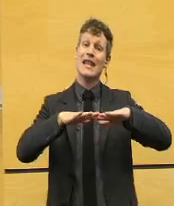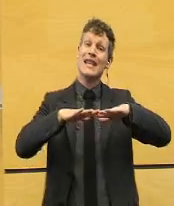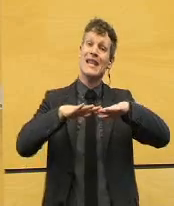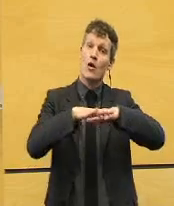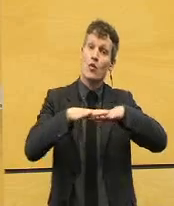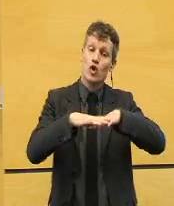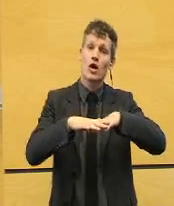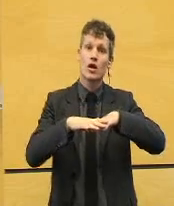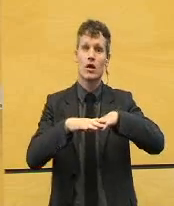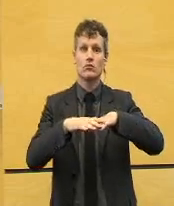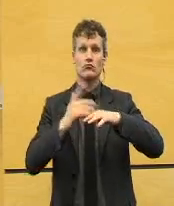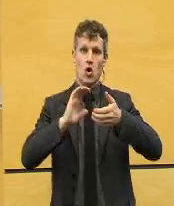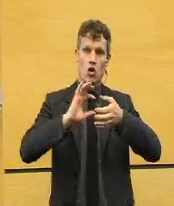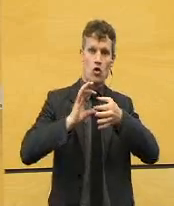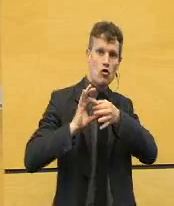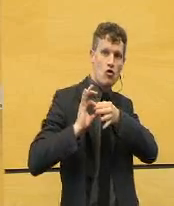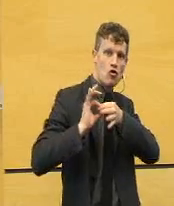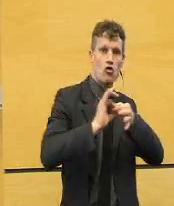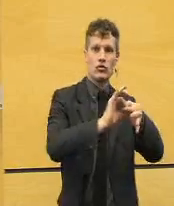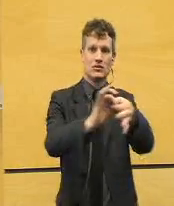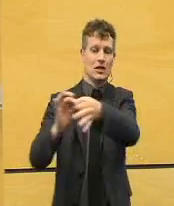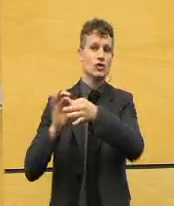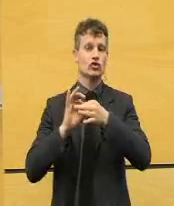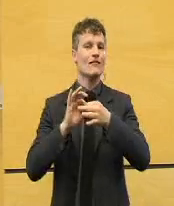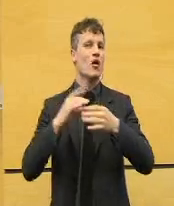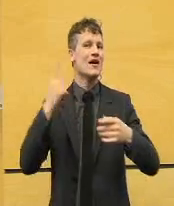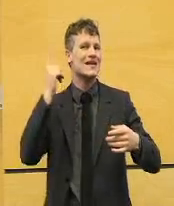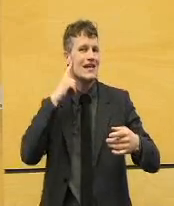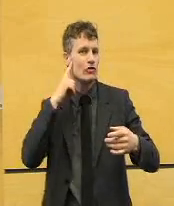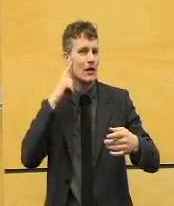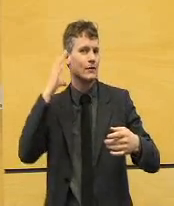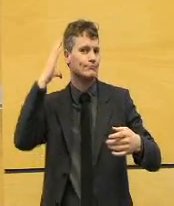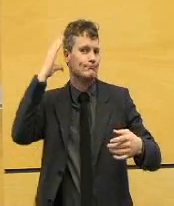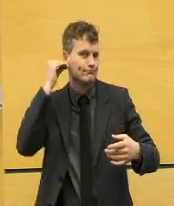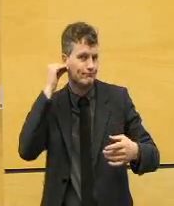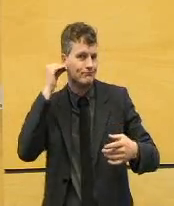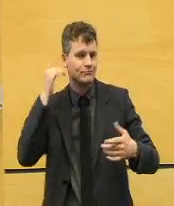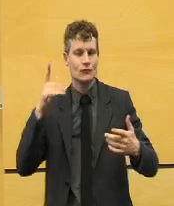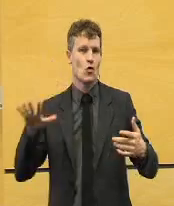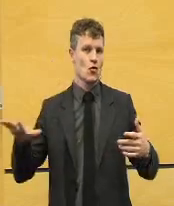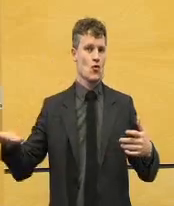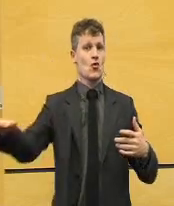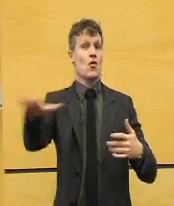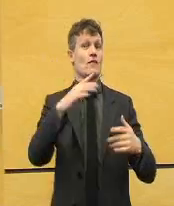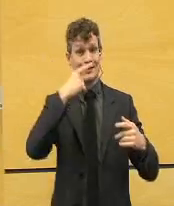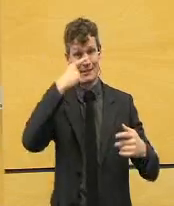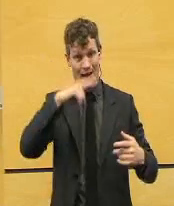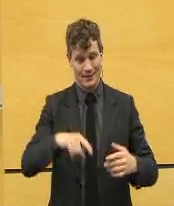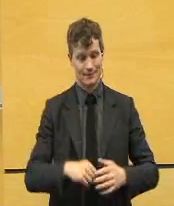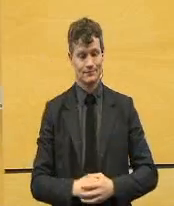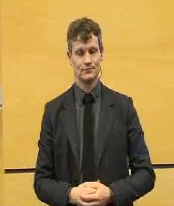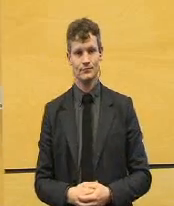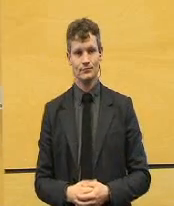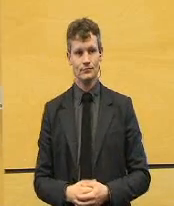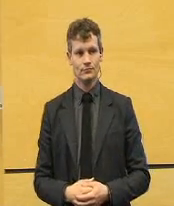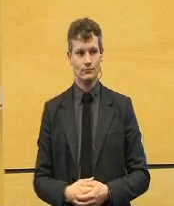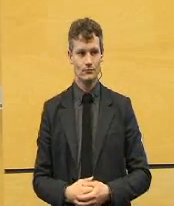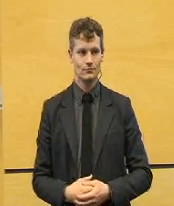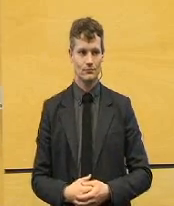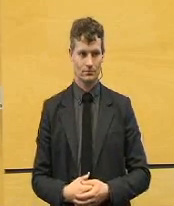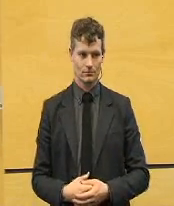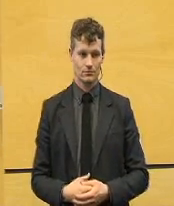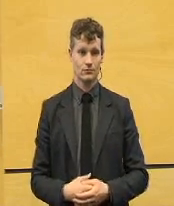for hearing disability throughout the country. The Communication Authority of Thailand